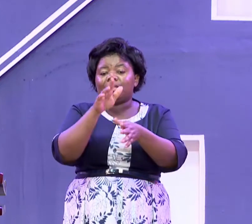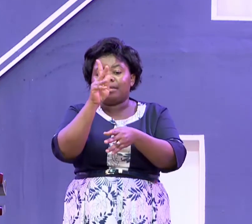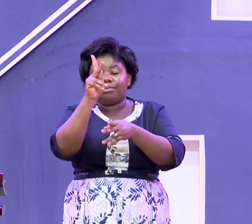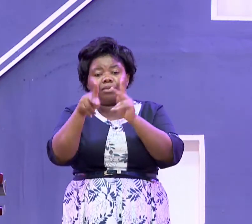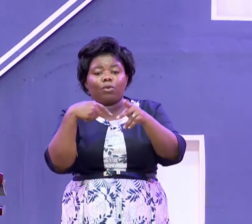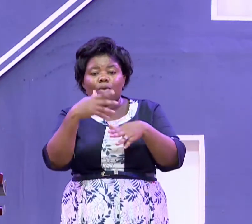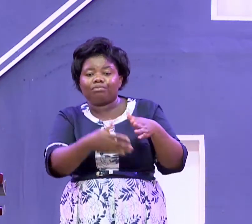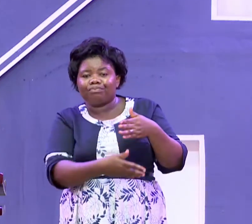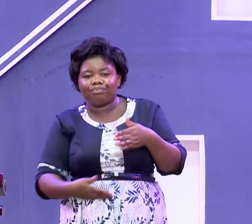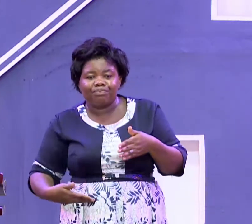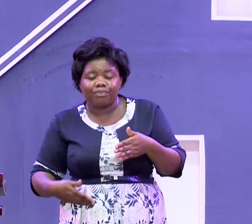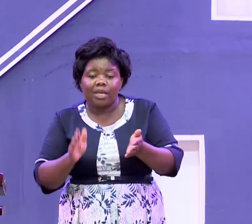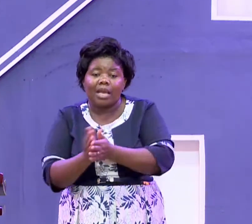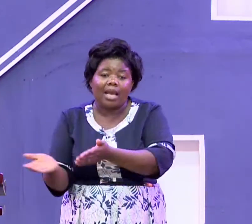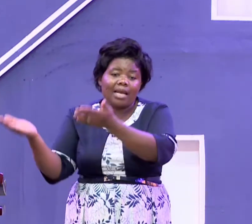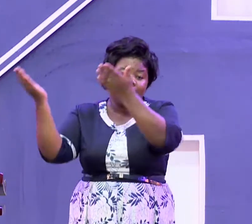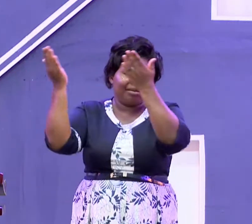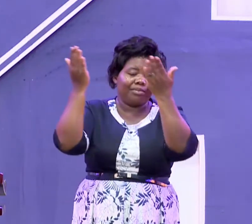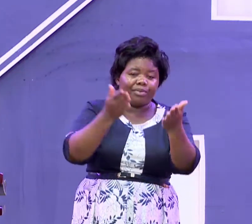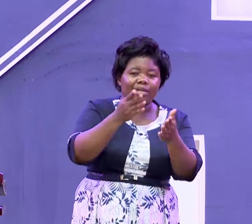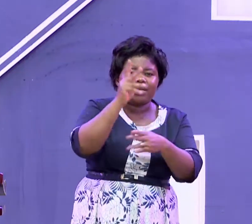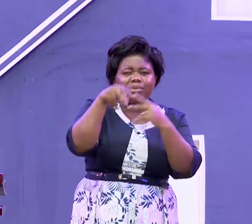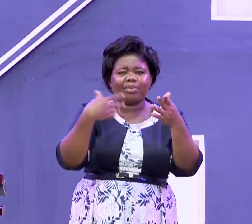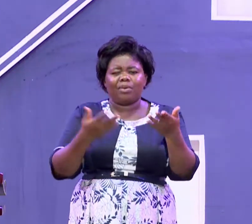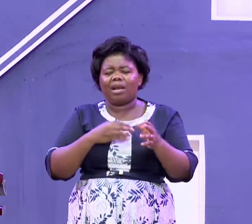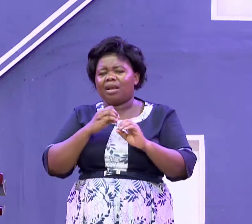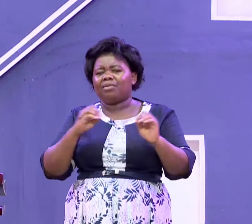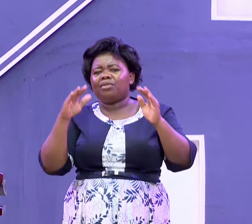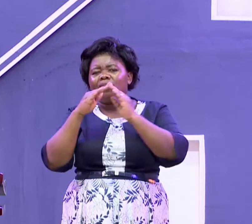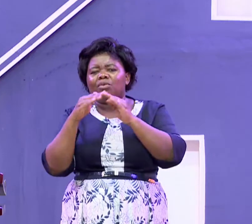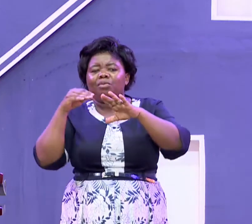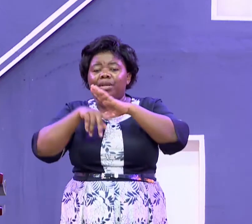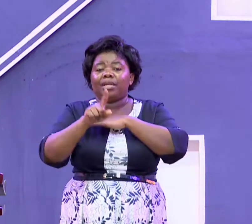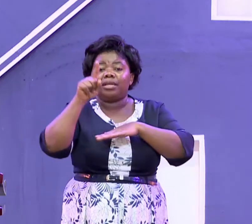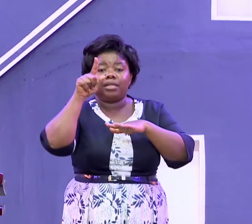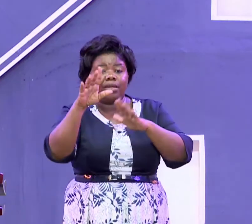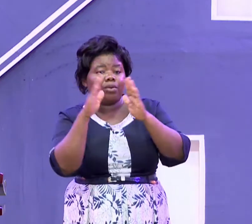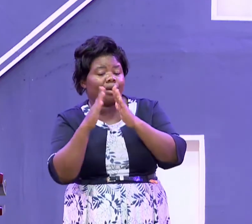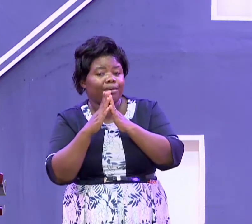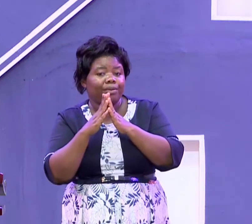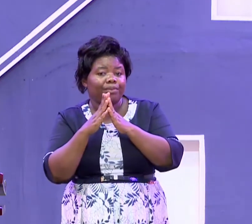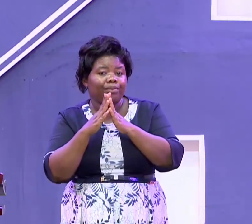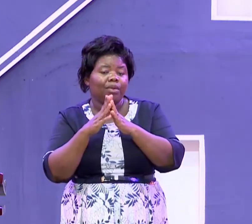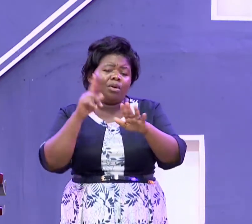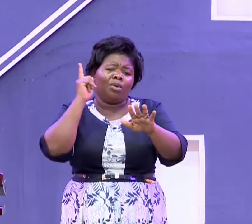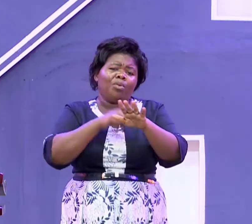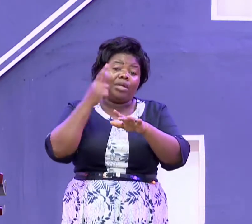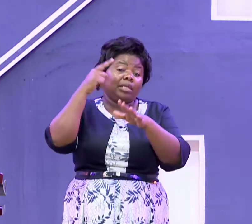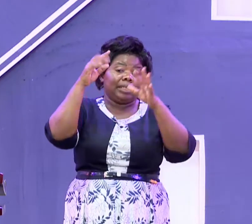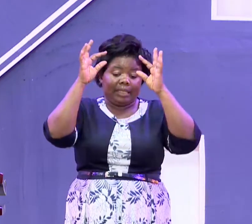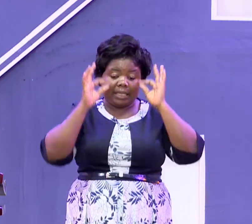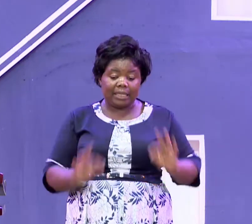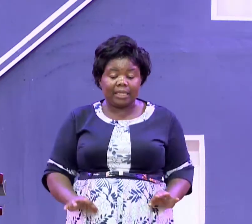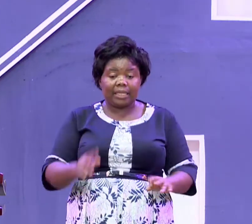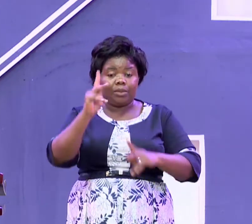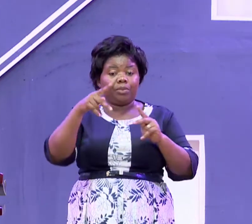bayala. To bring the homeless poor into your house. No kuleta abavu abagobebwa mu nyumba yo. When you see the naked, to cover him.